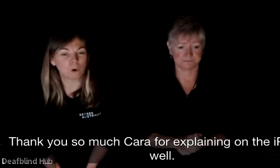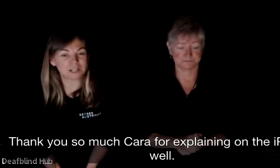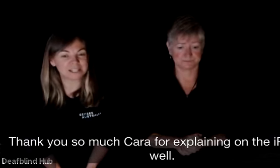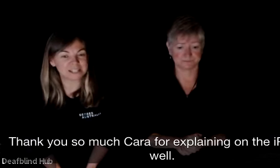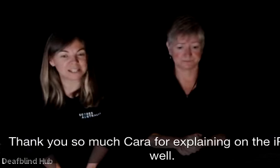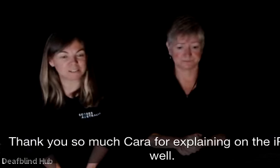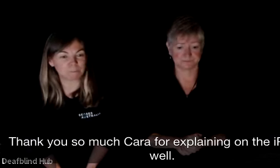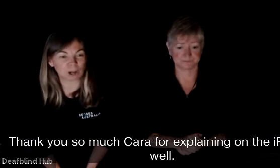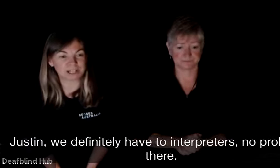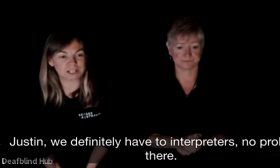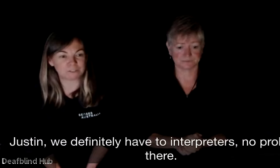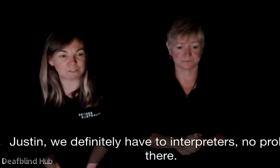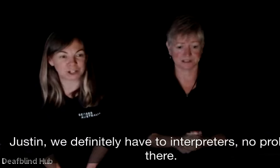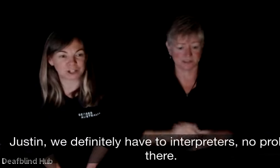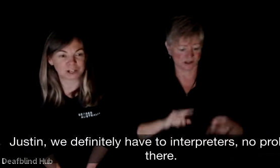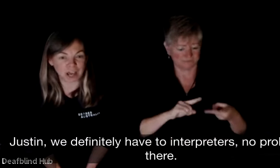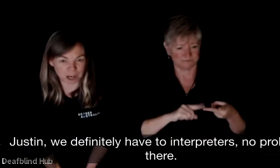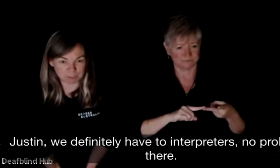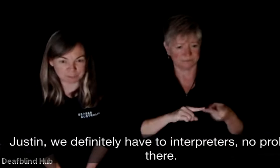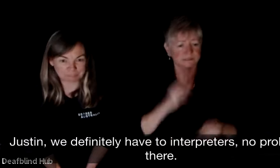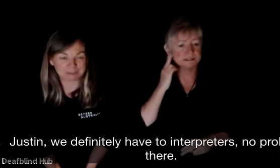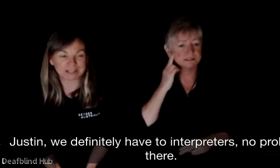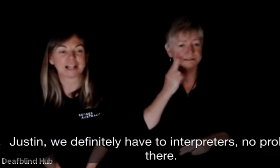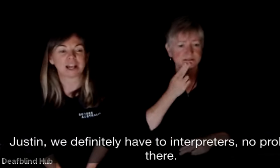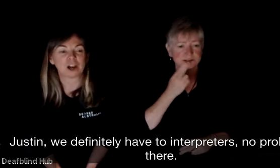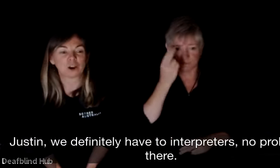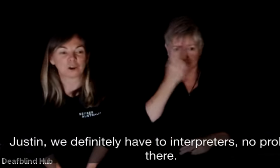So, what is the Deafblind Information Hub?